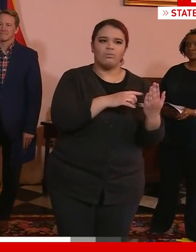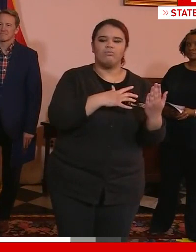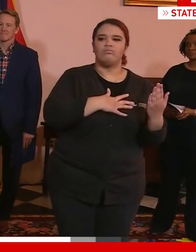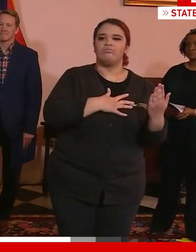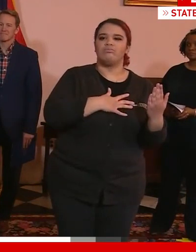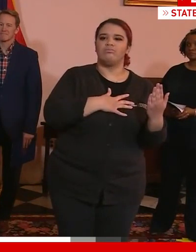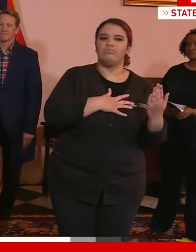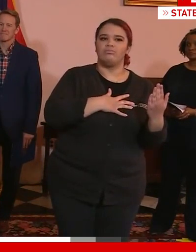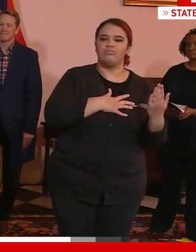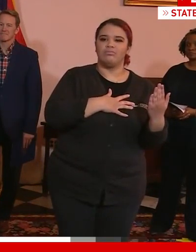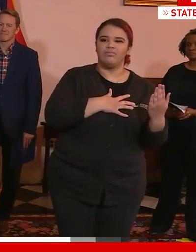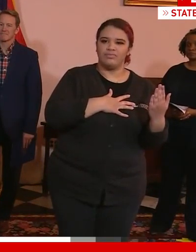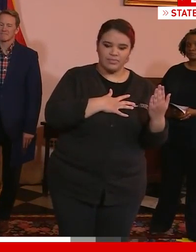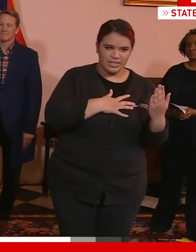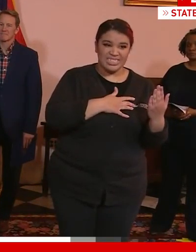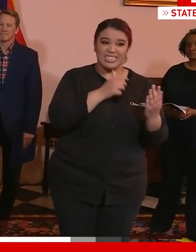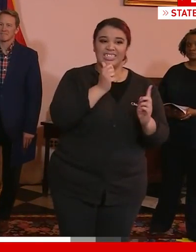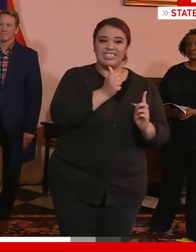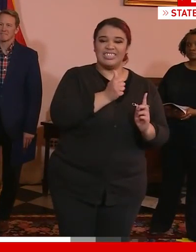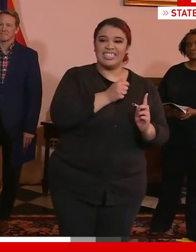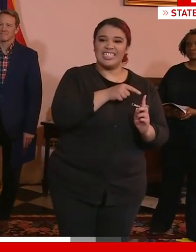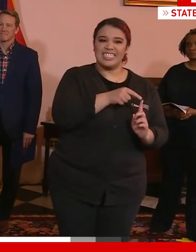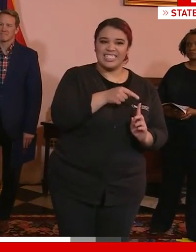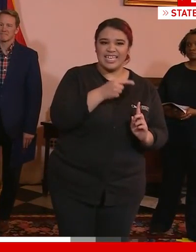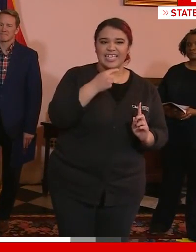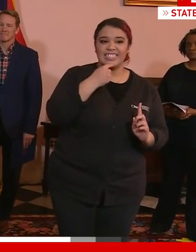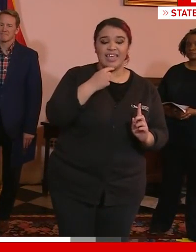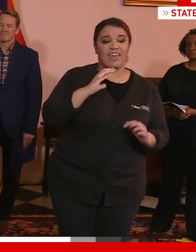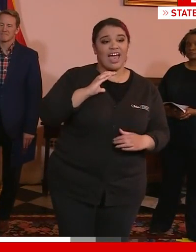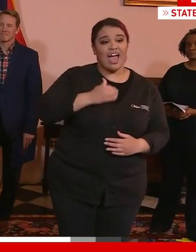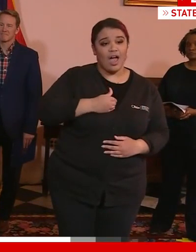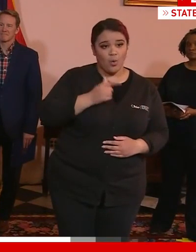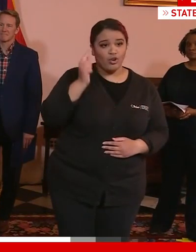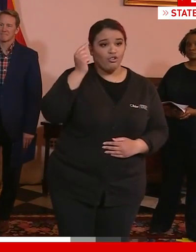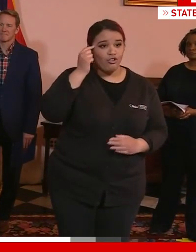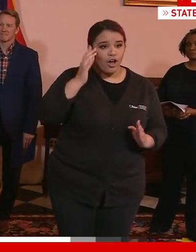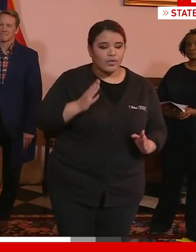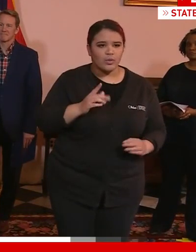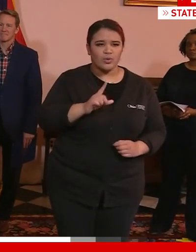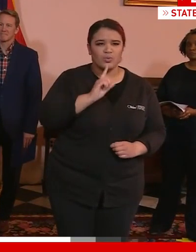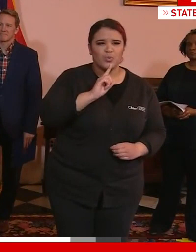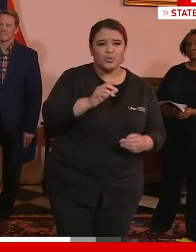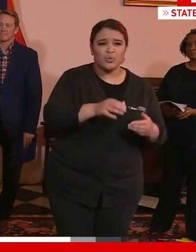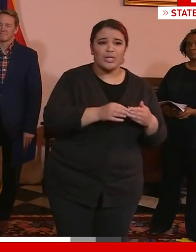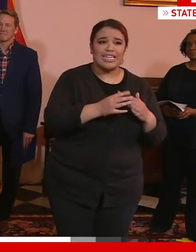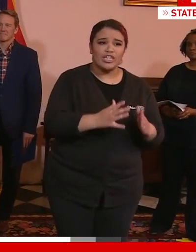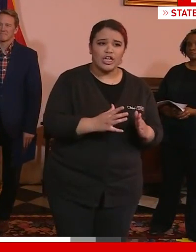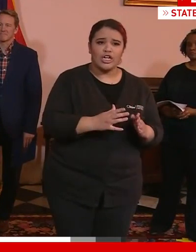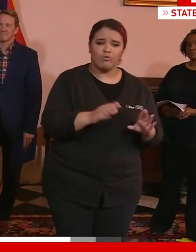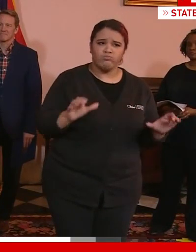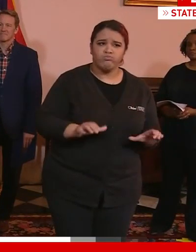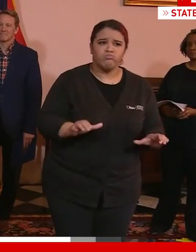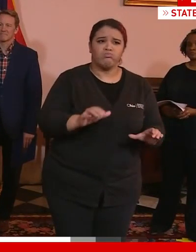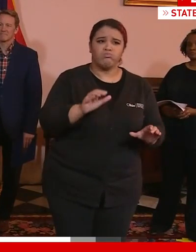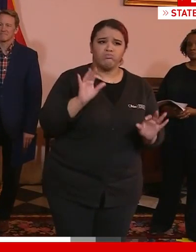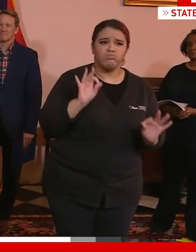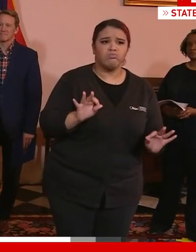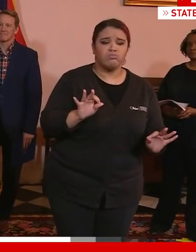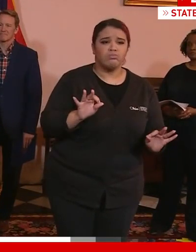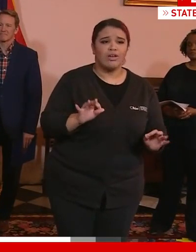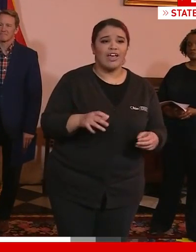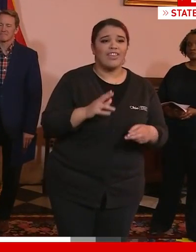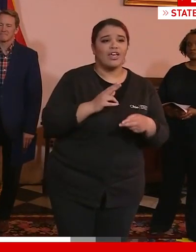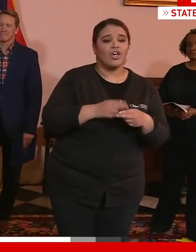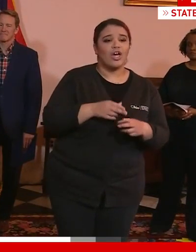and called him out individually as one of the true leaders in the nation, doing a great job for our state. Called him prescient at